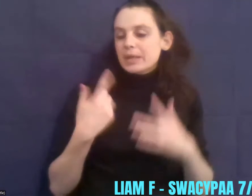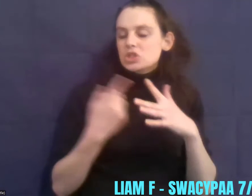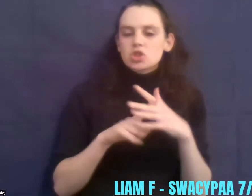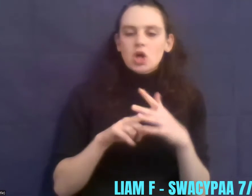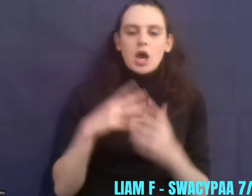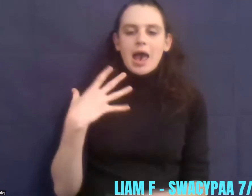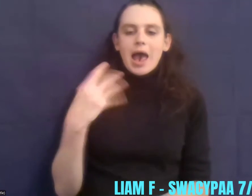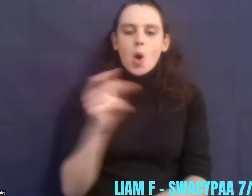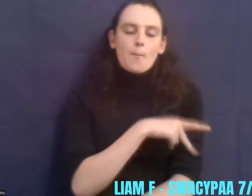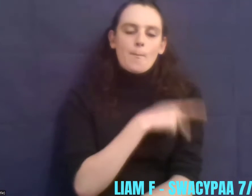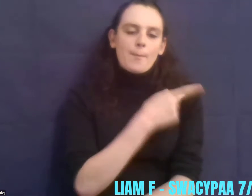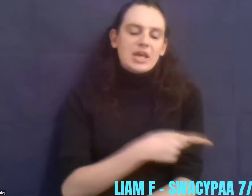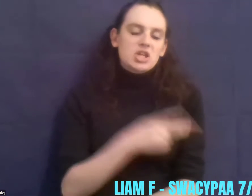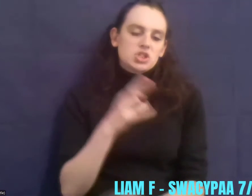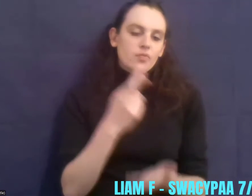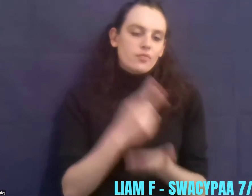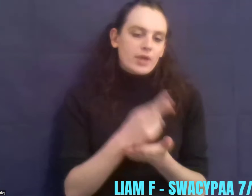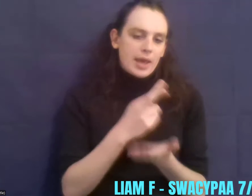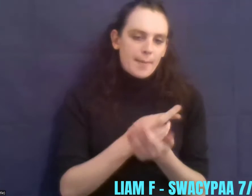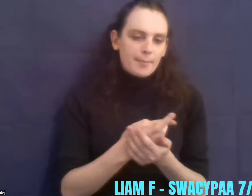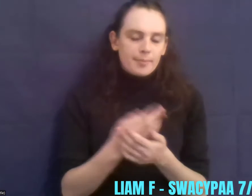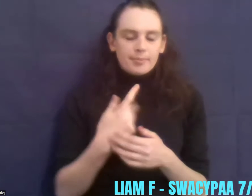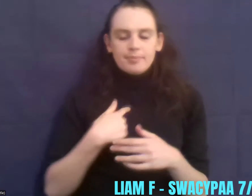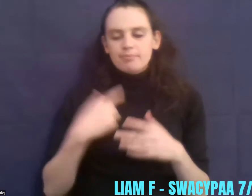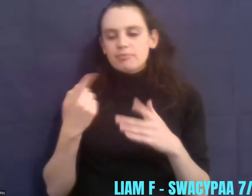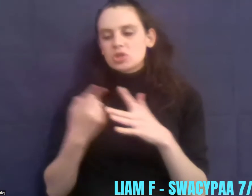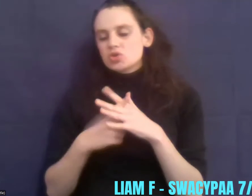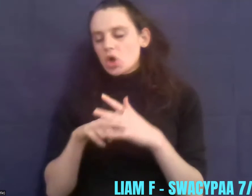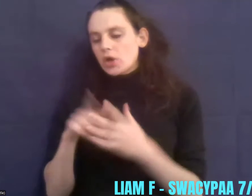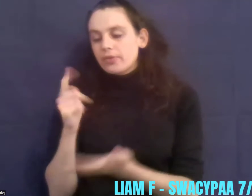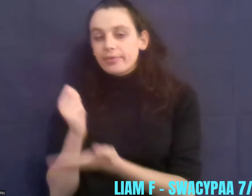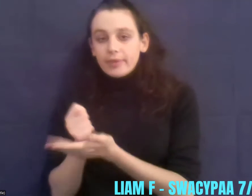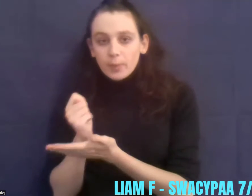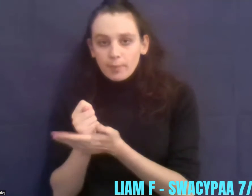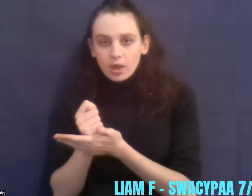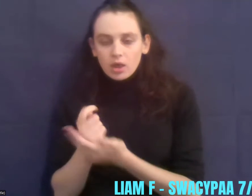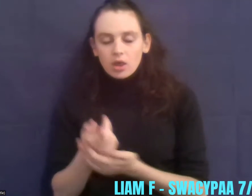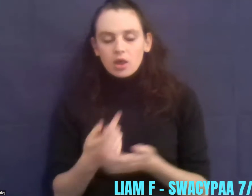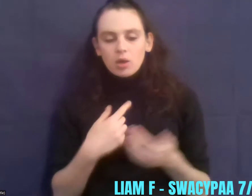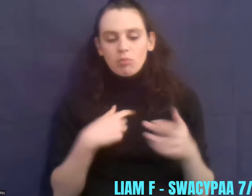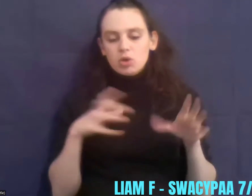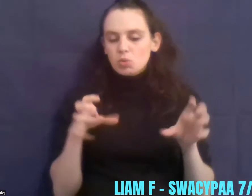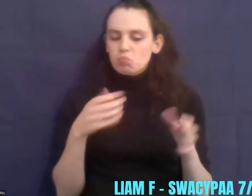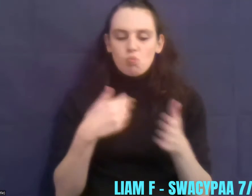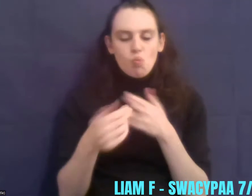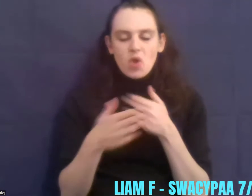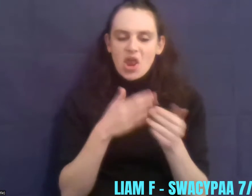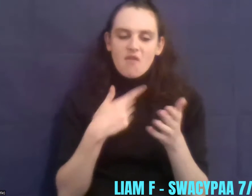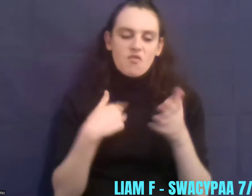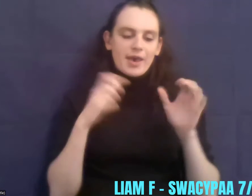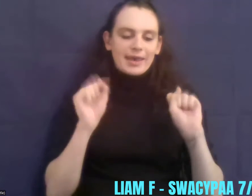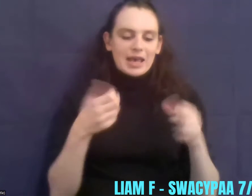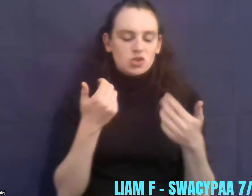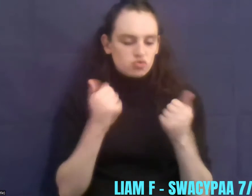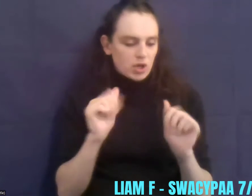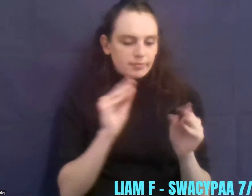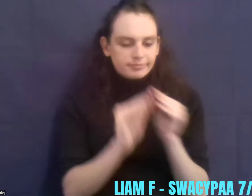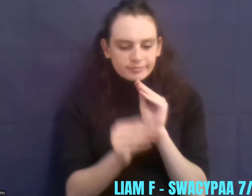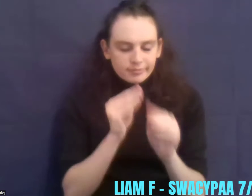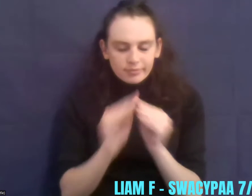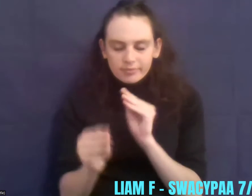doing therapy, and I just did whatever I could to try and make that situation right.